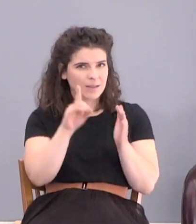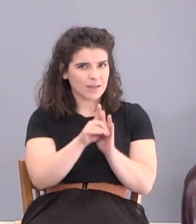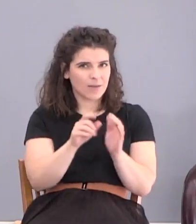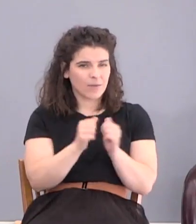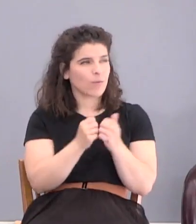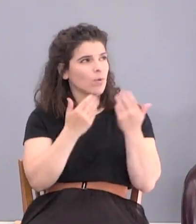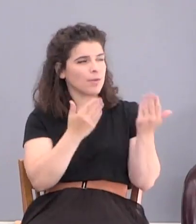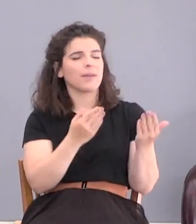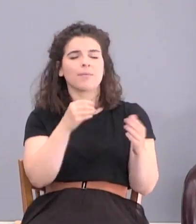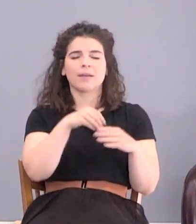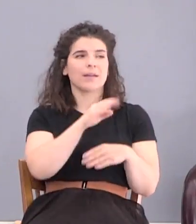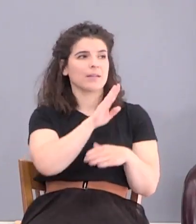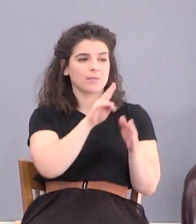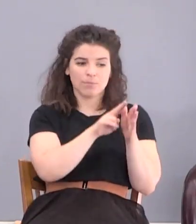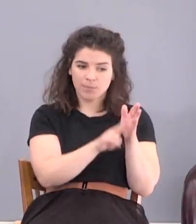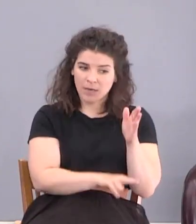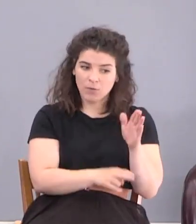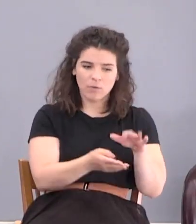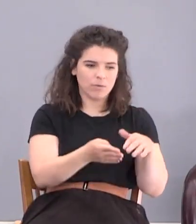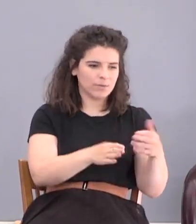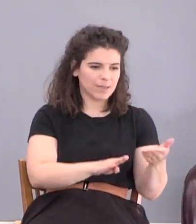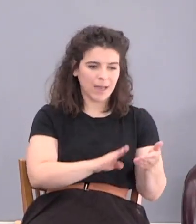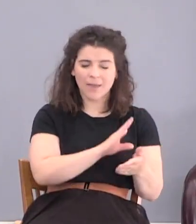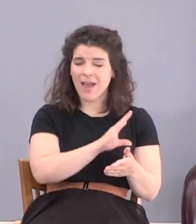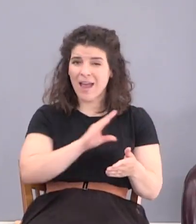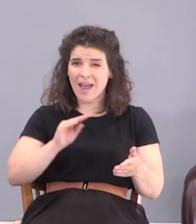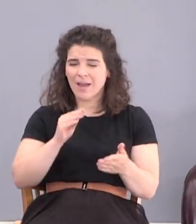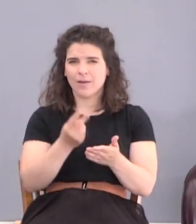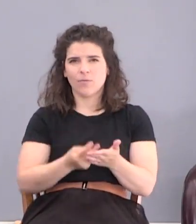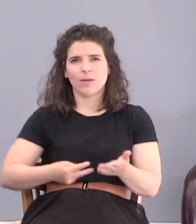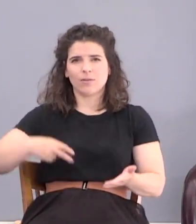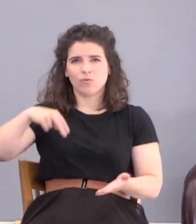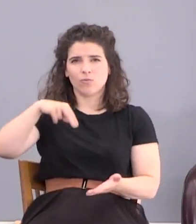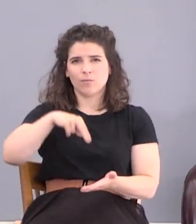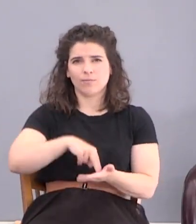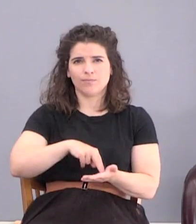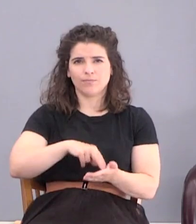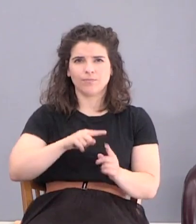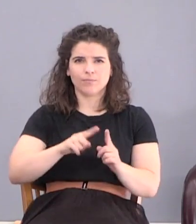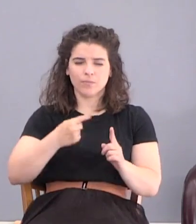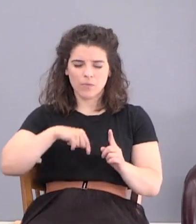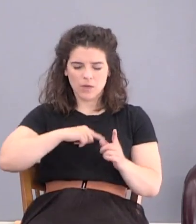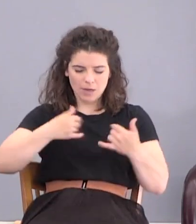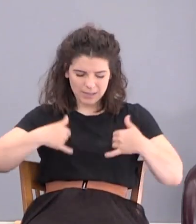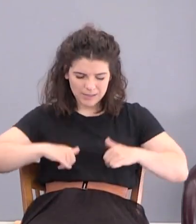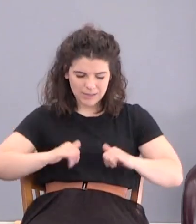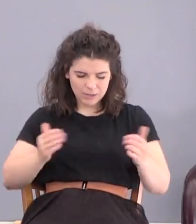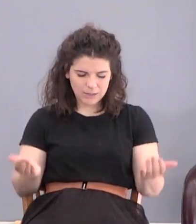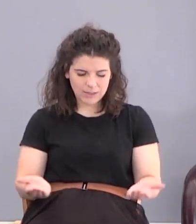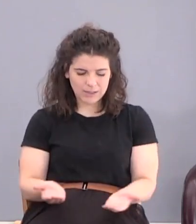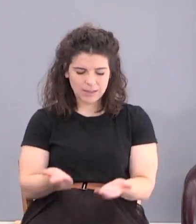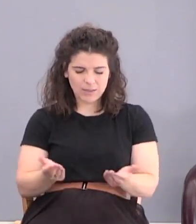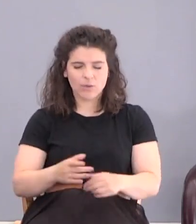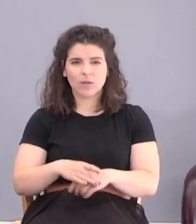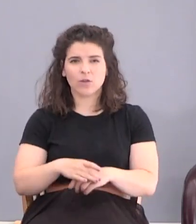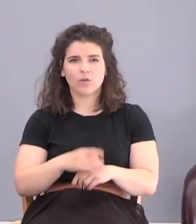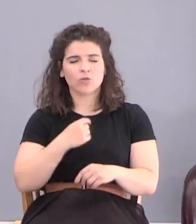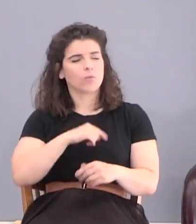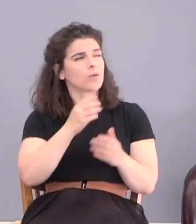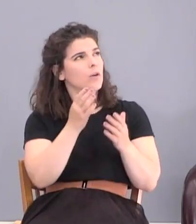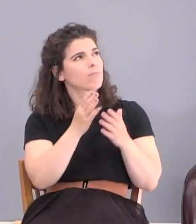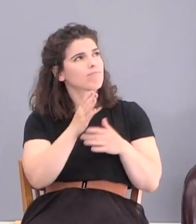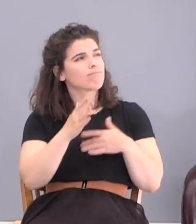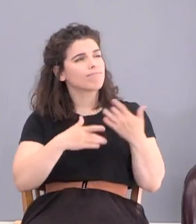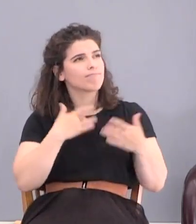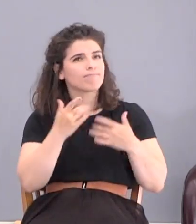his burial, in his death, his burial, and his resurrection. But we're still on this world, on this earth. And so we're looking for that